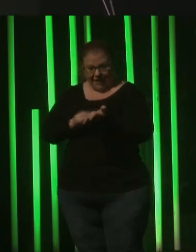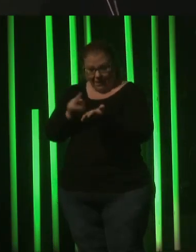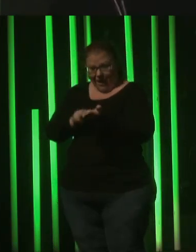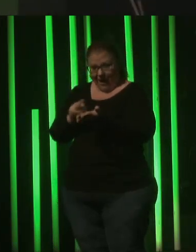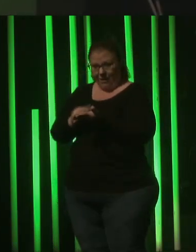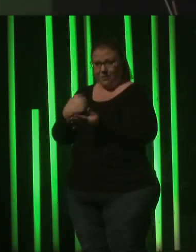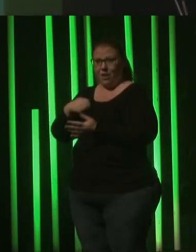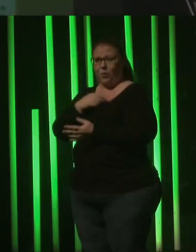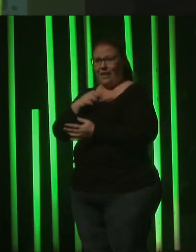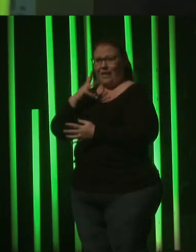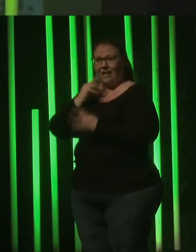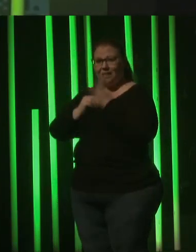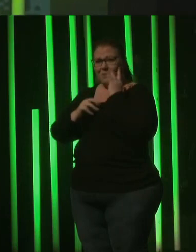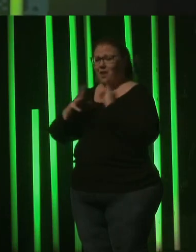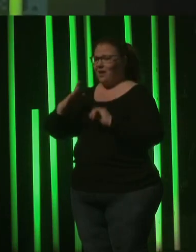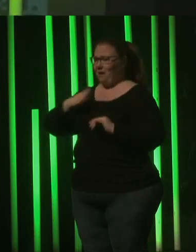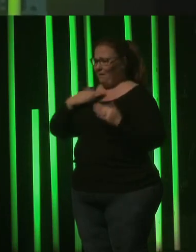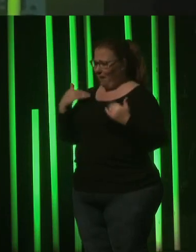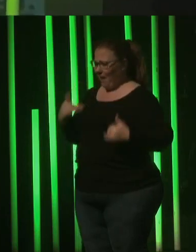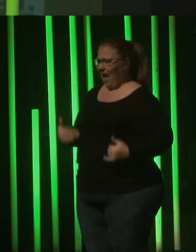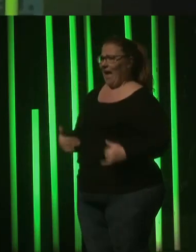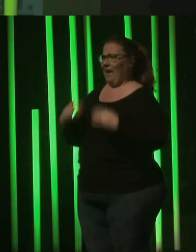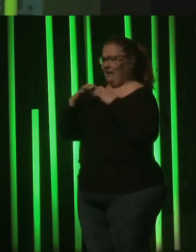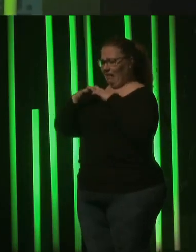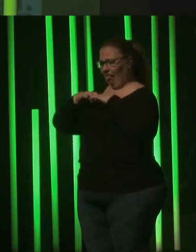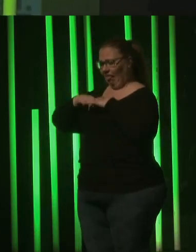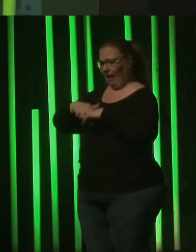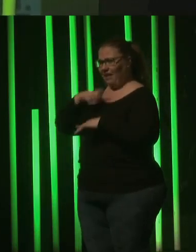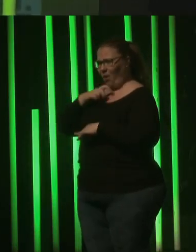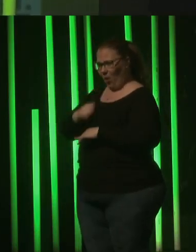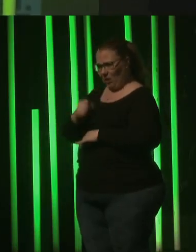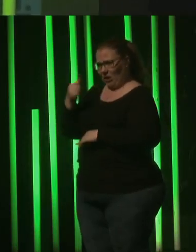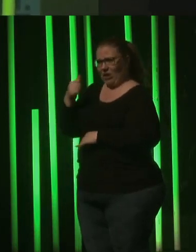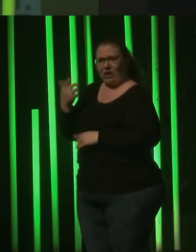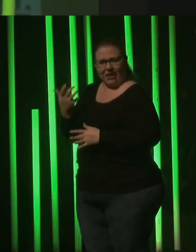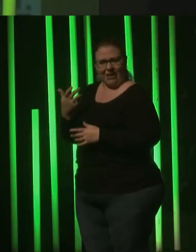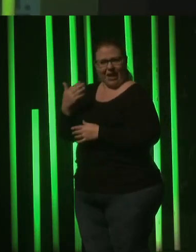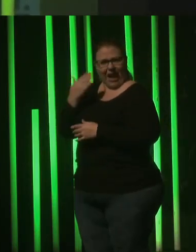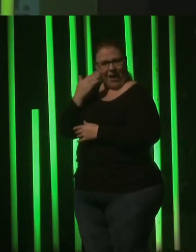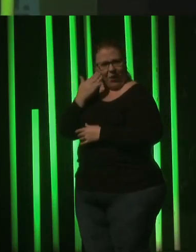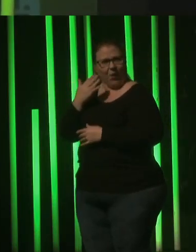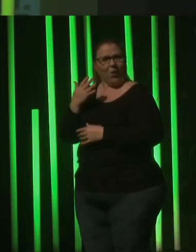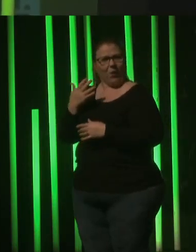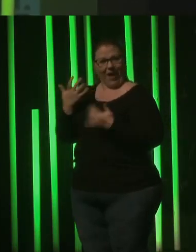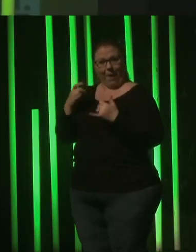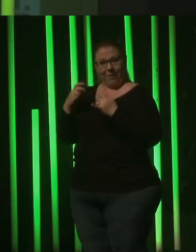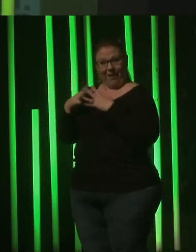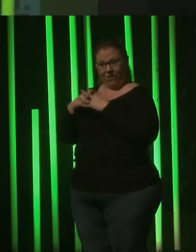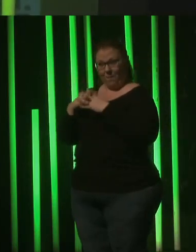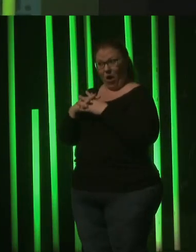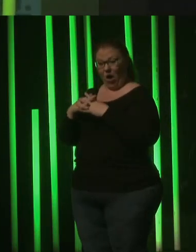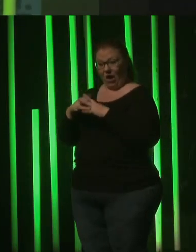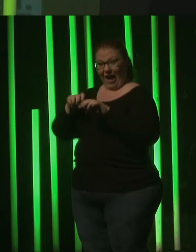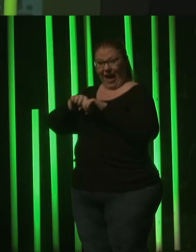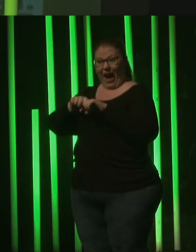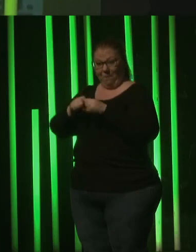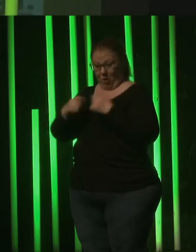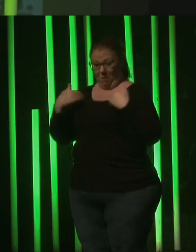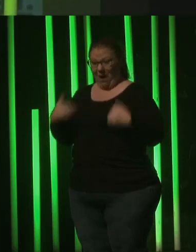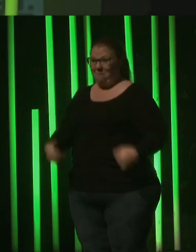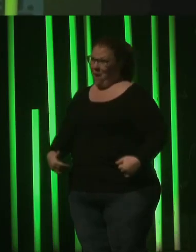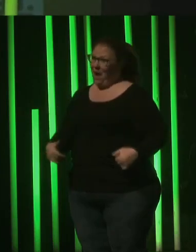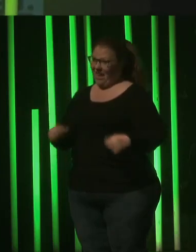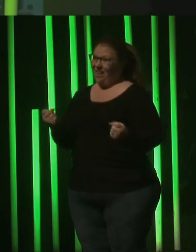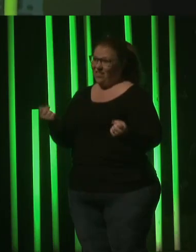when we go through some, my body's getting older. And I know that, you know, like I played football and I broke my body up pretty good.